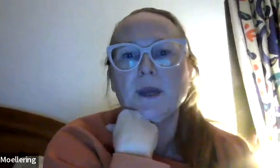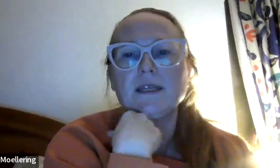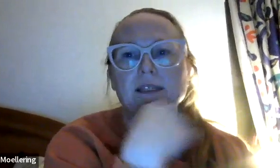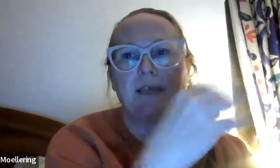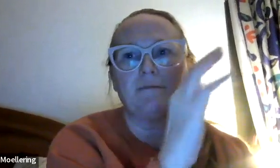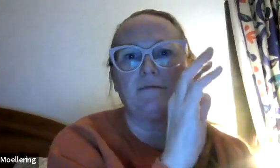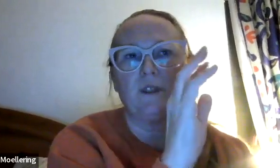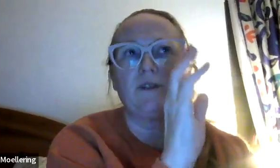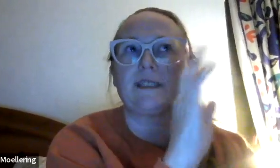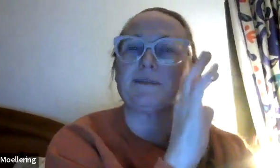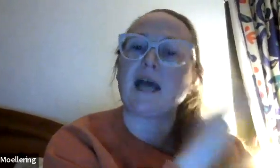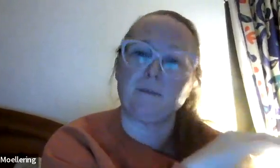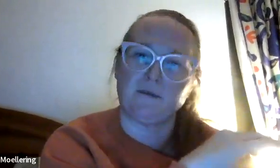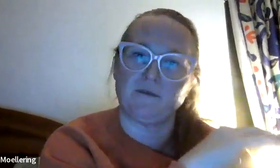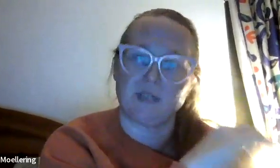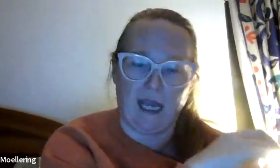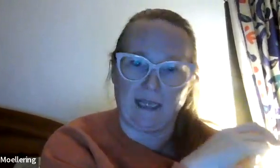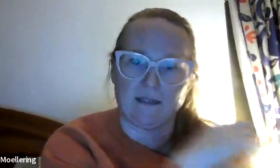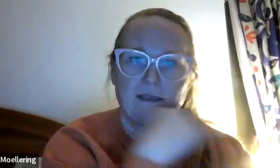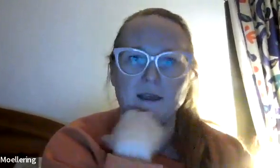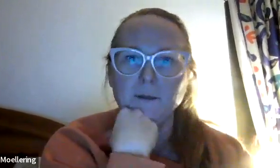but we do the same type of signs.